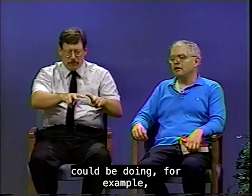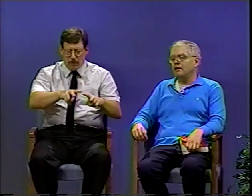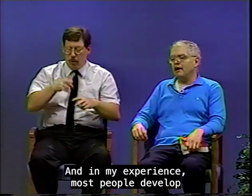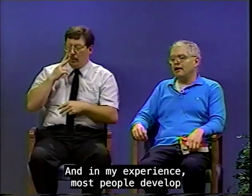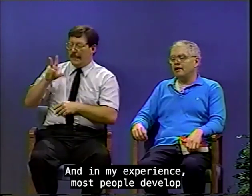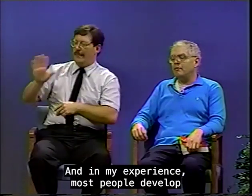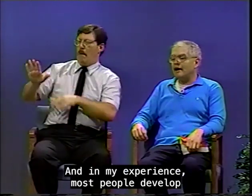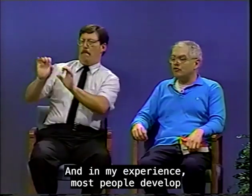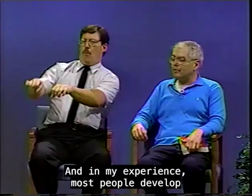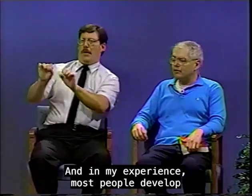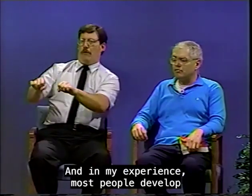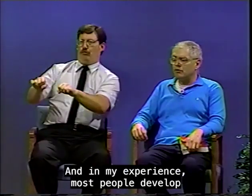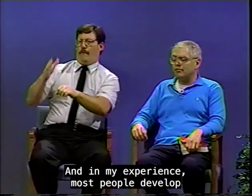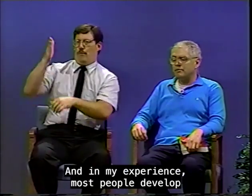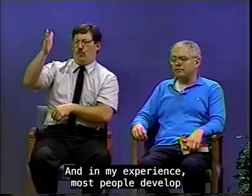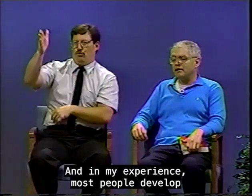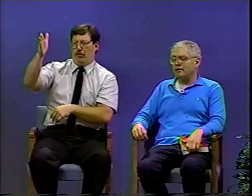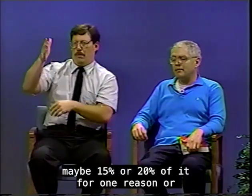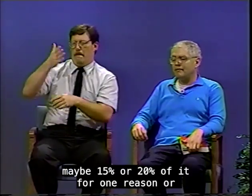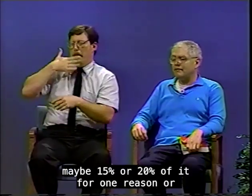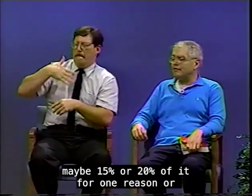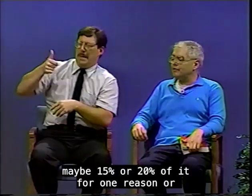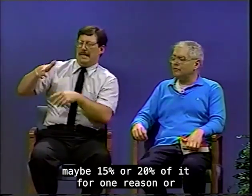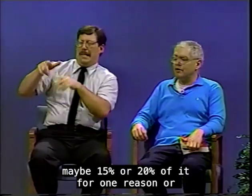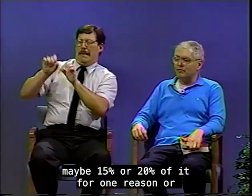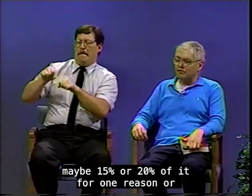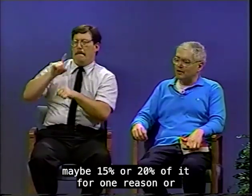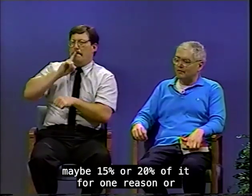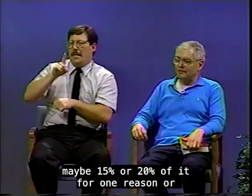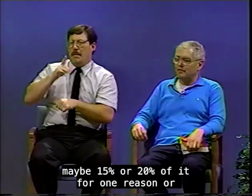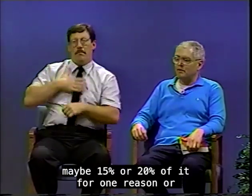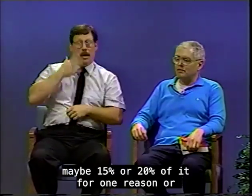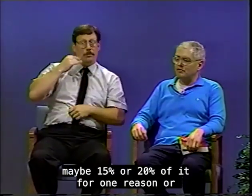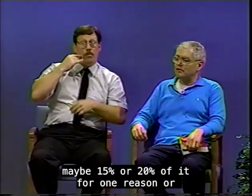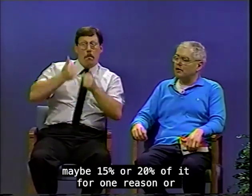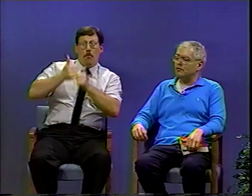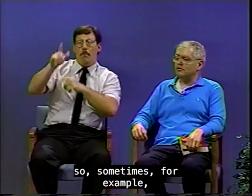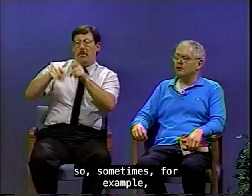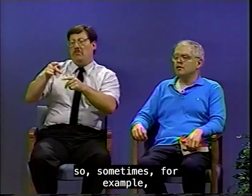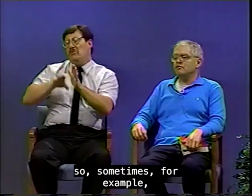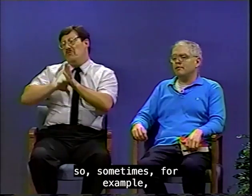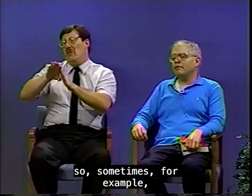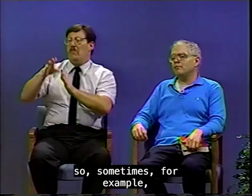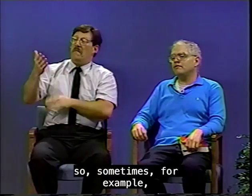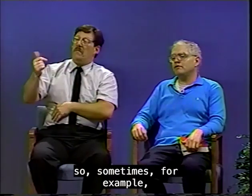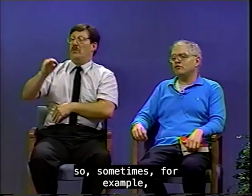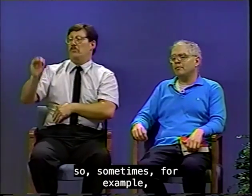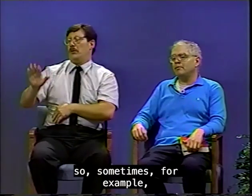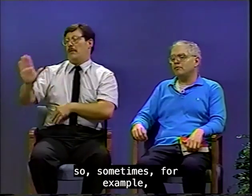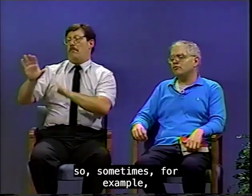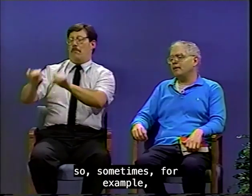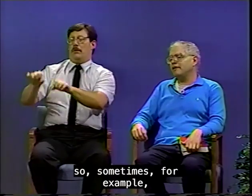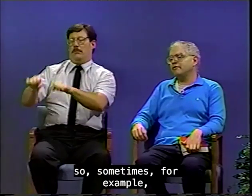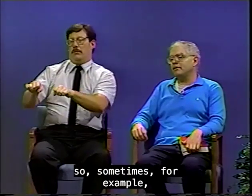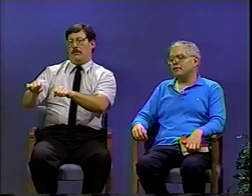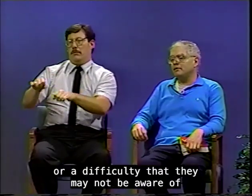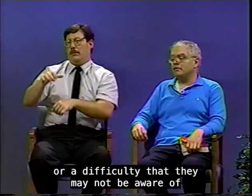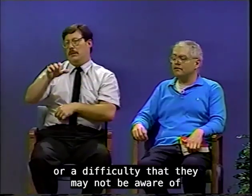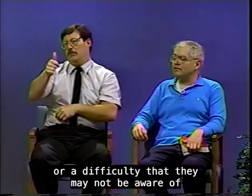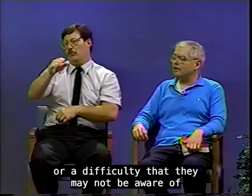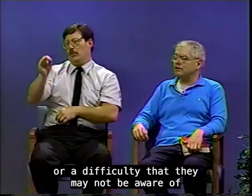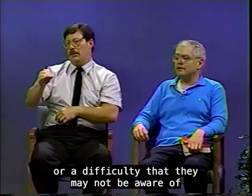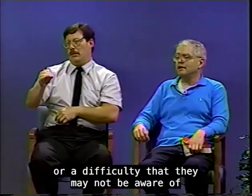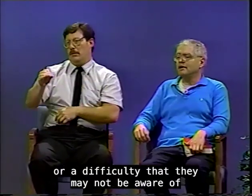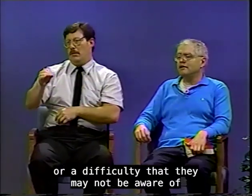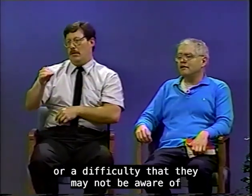develop. And in my experience, most people develop maybe 15 or 20% of it for one reason or another. So sometimes, for example, a person may have a talent